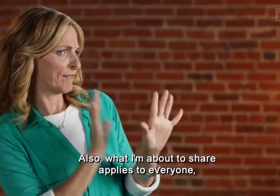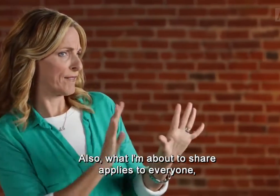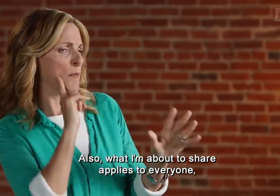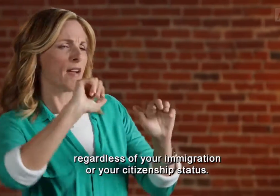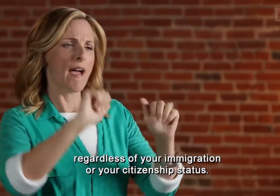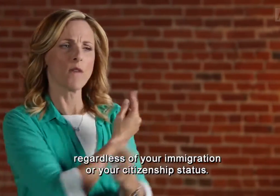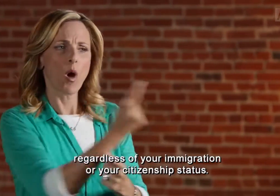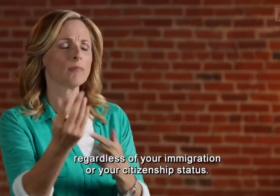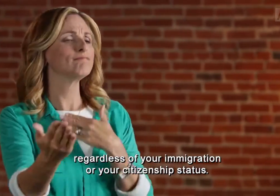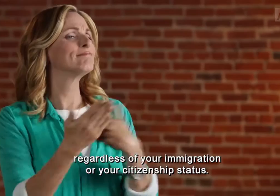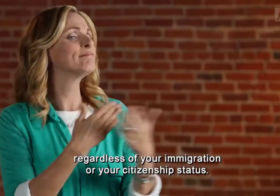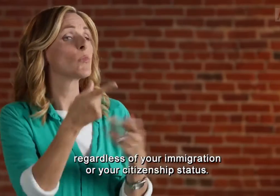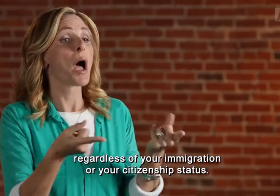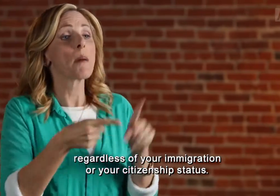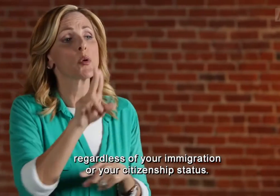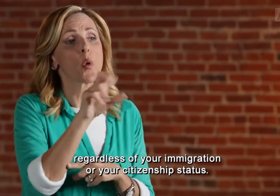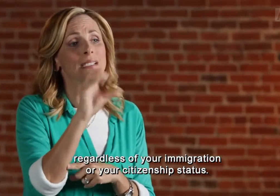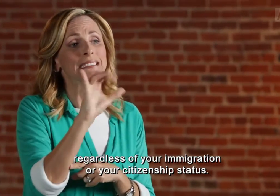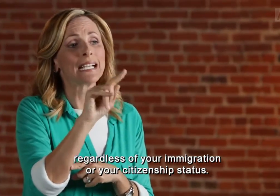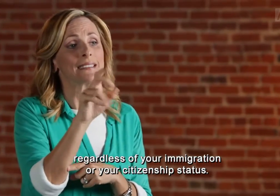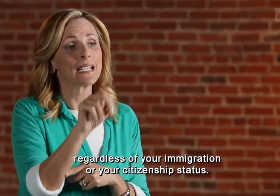everyone, regardless of your immigration or your citizenship status.